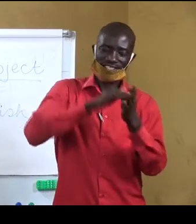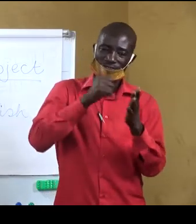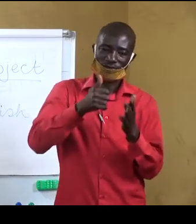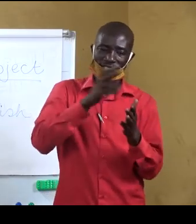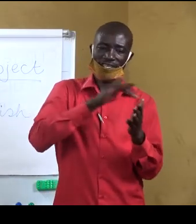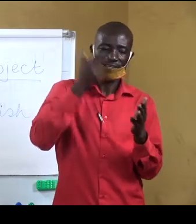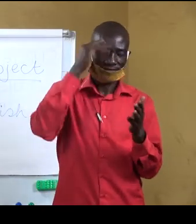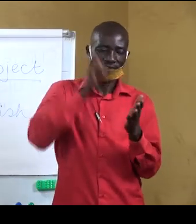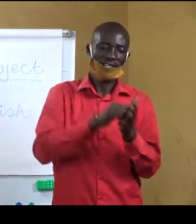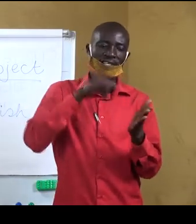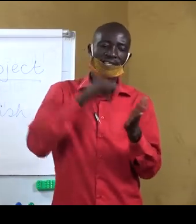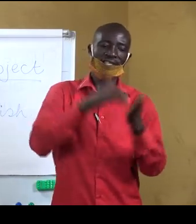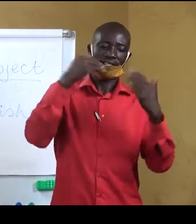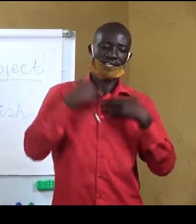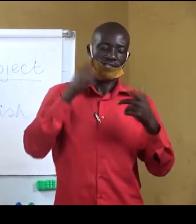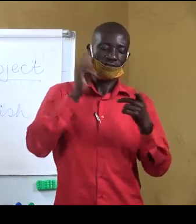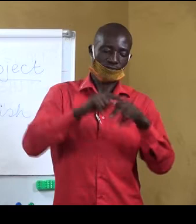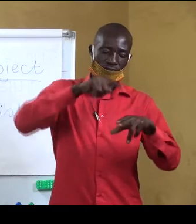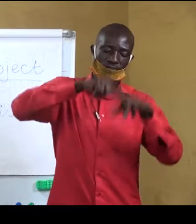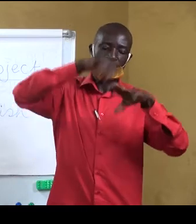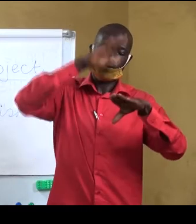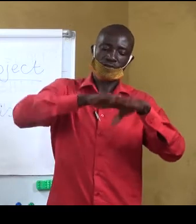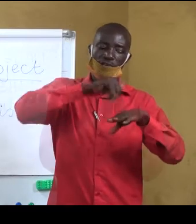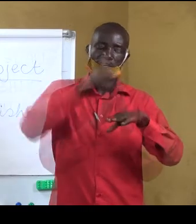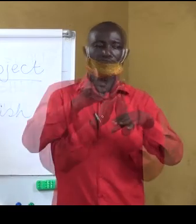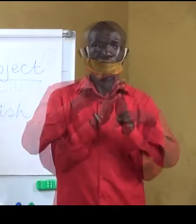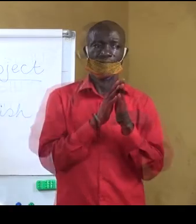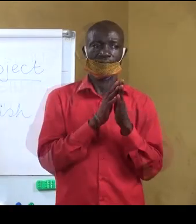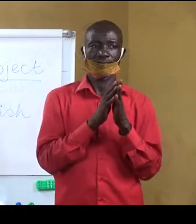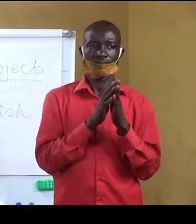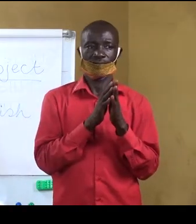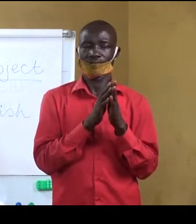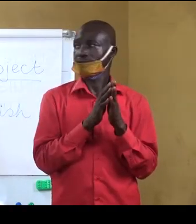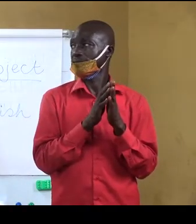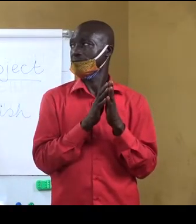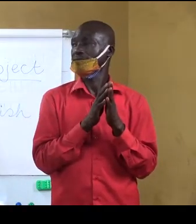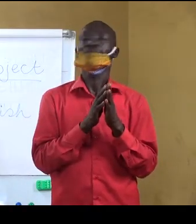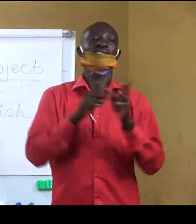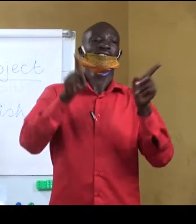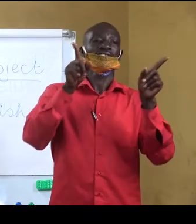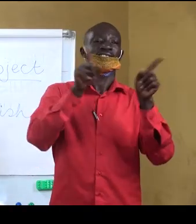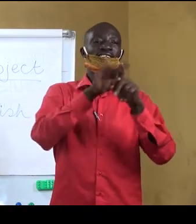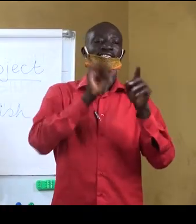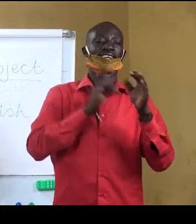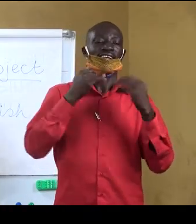therefore it has to rely on the other 2 to make sense. Like I have said,